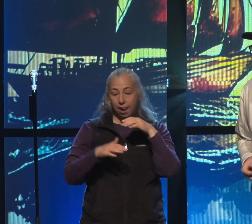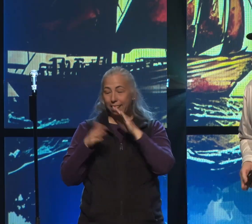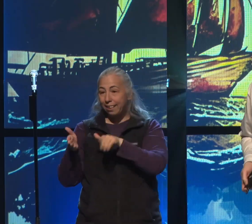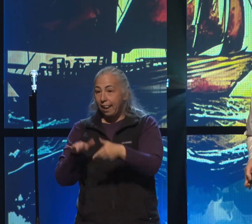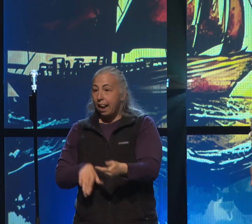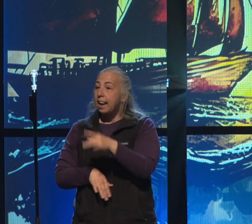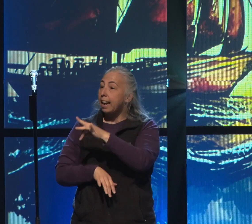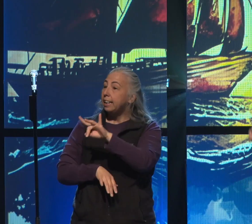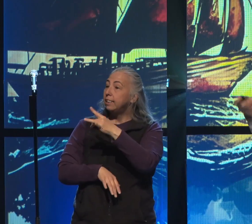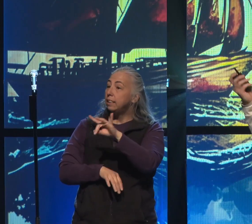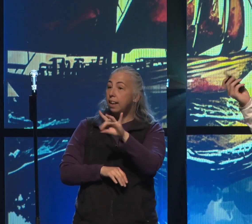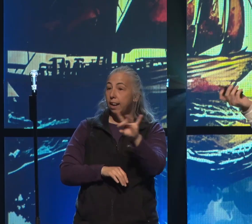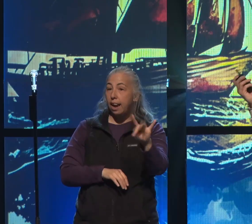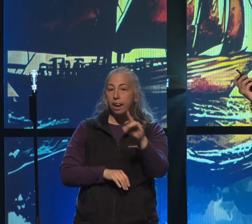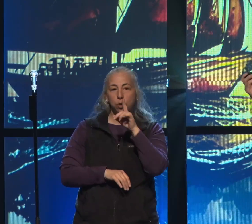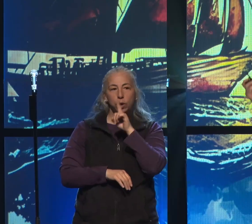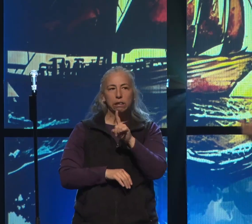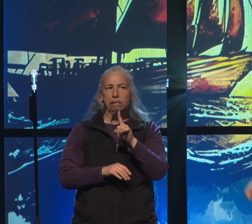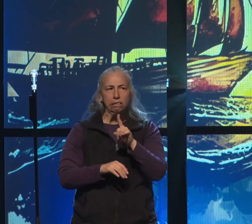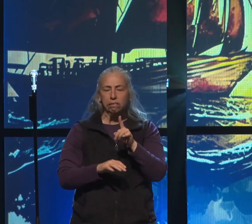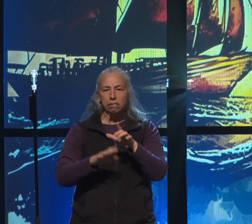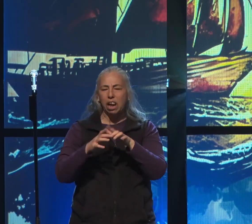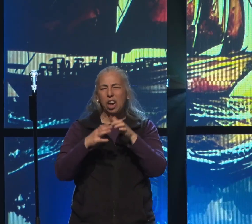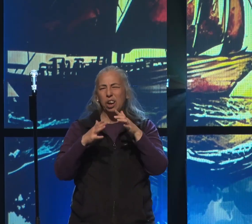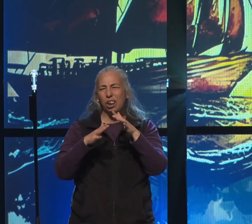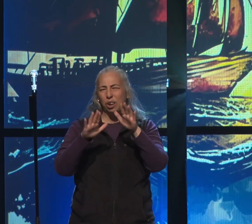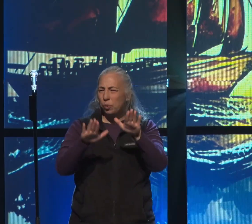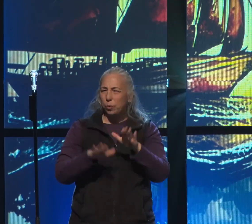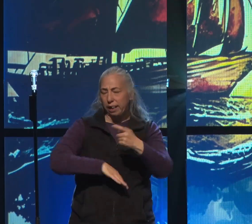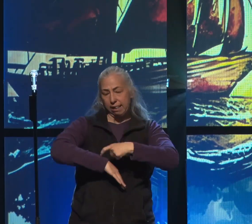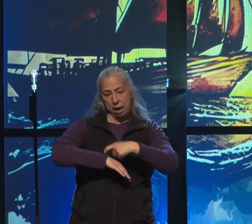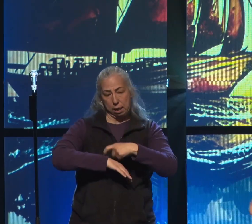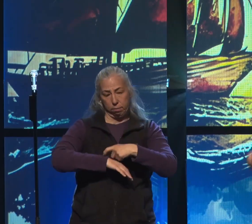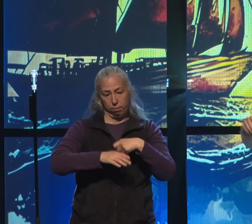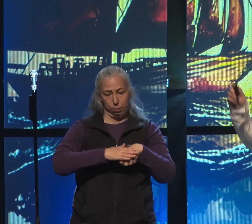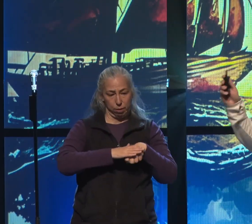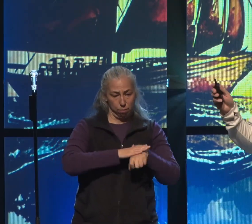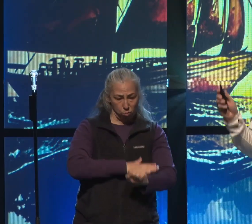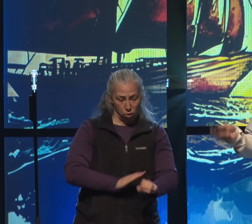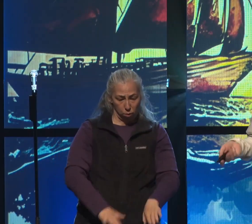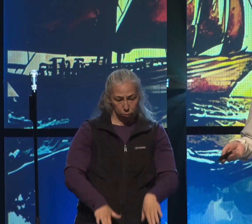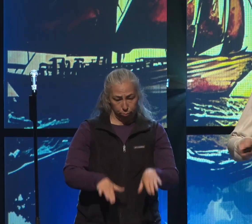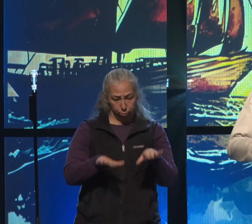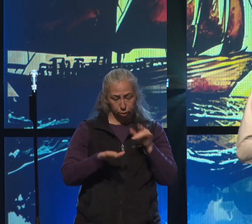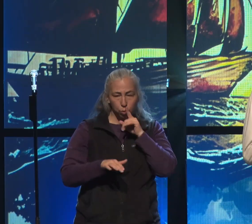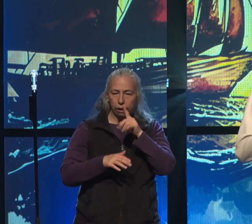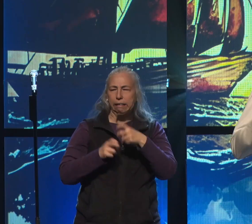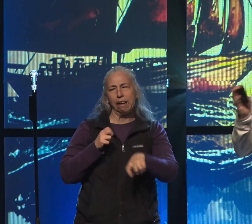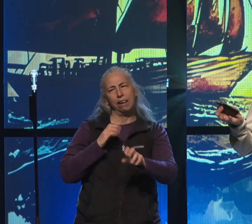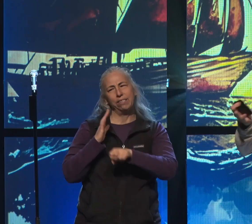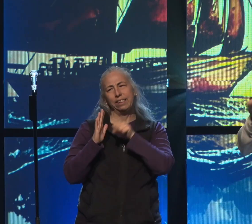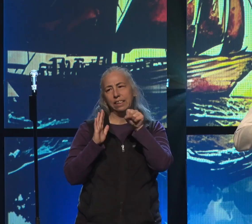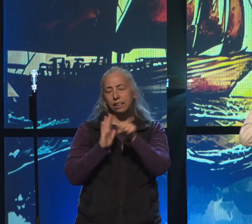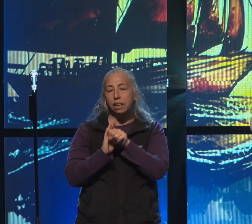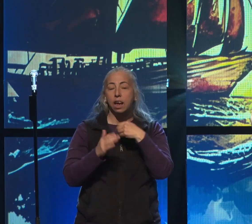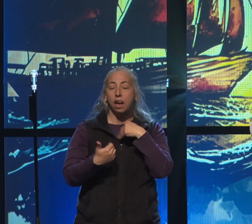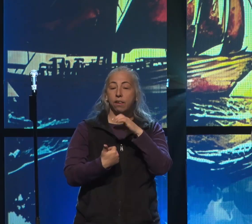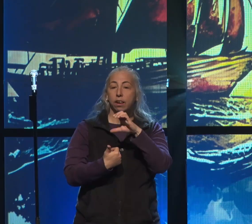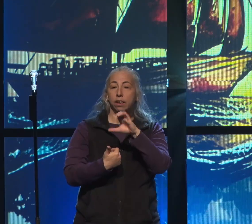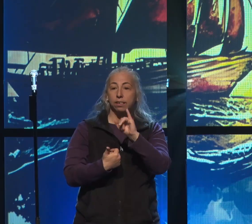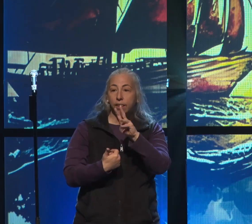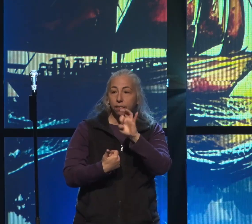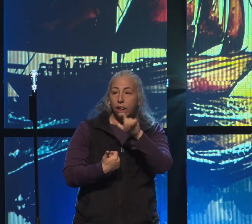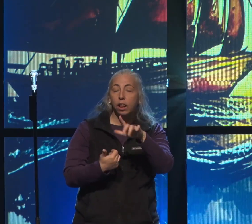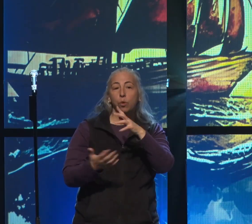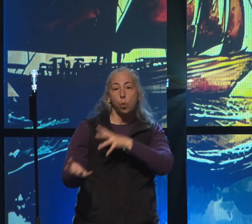Not exactly a wonderful time on the planet to be born. Tough season of life there. Civil War, all kinds